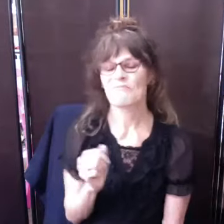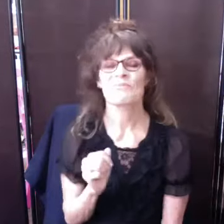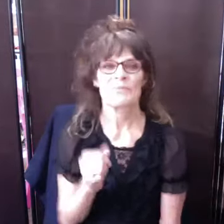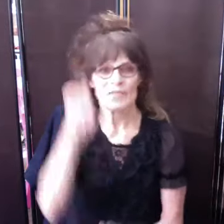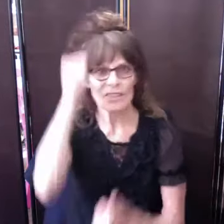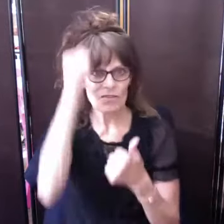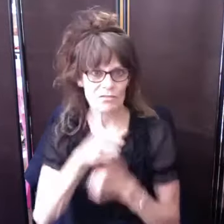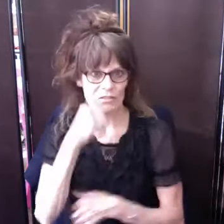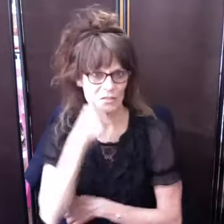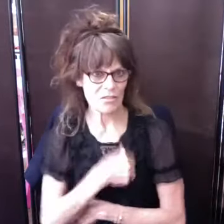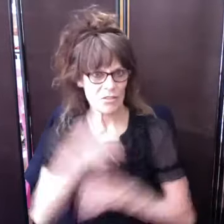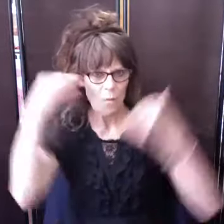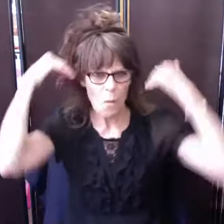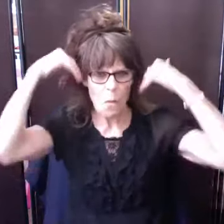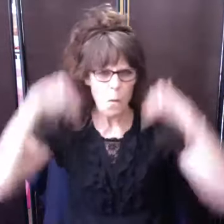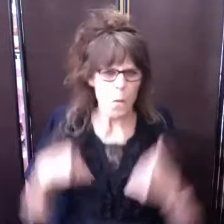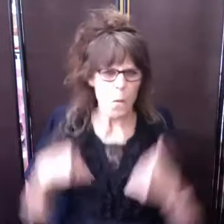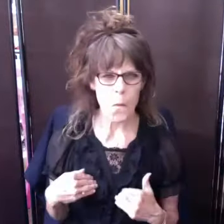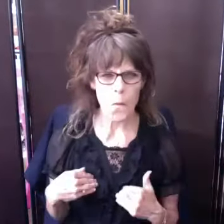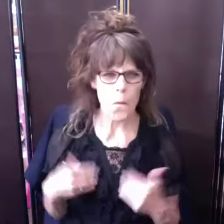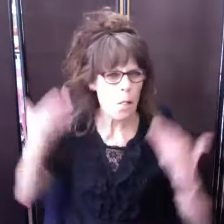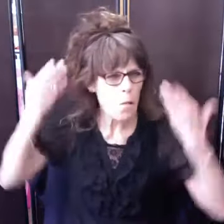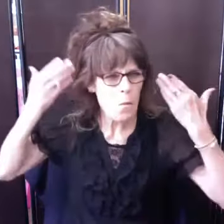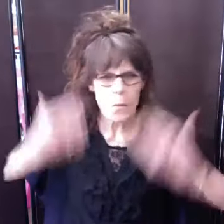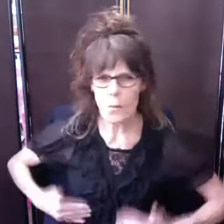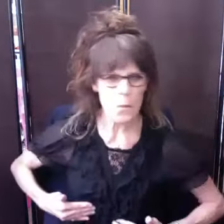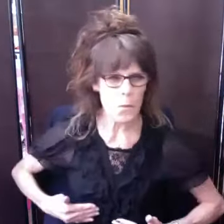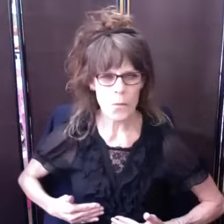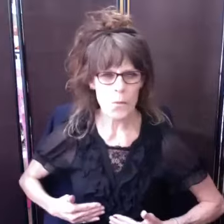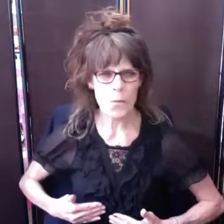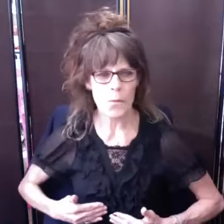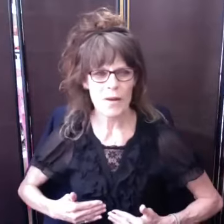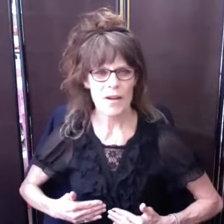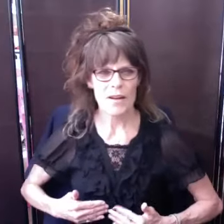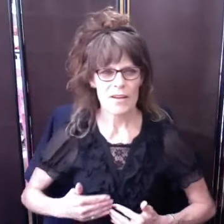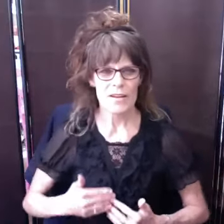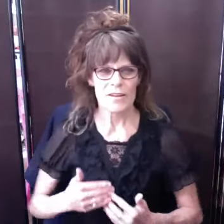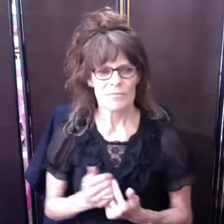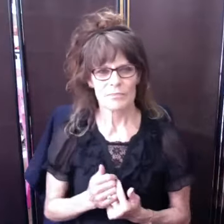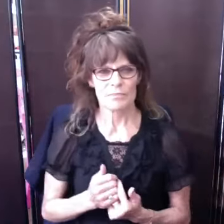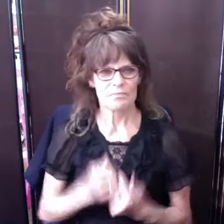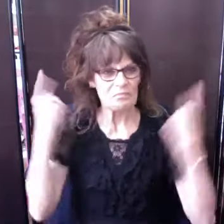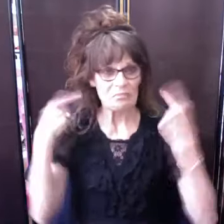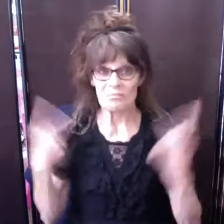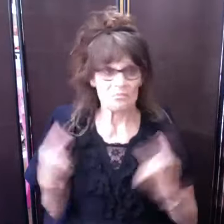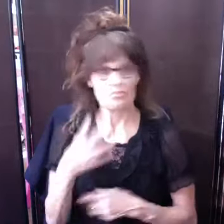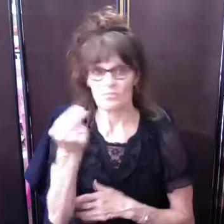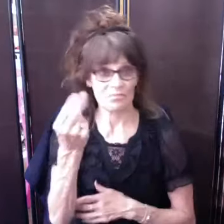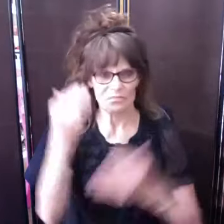had straight hair. I mean, straight, long, straight hair. And I mean, just unbelievable how straight it was. Not a wave or a